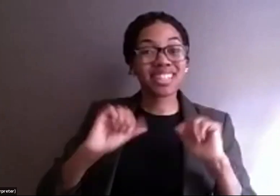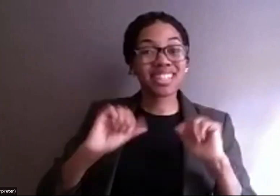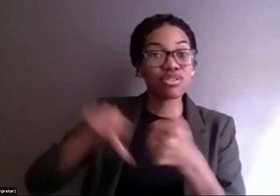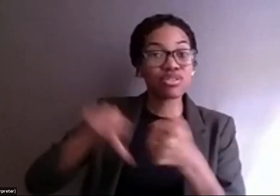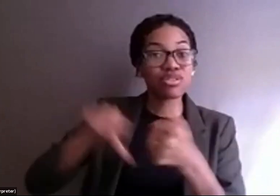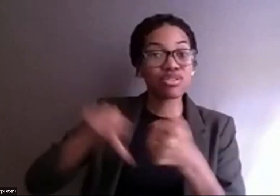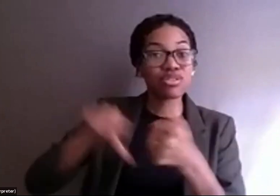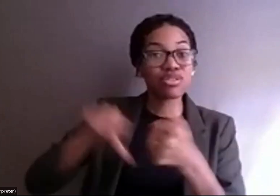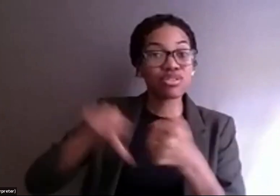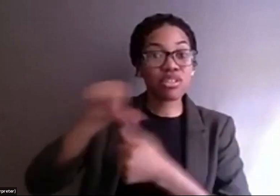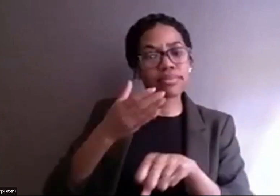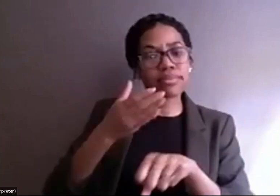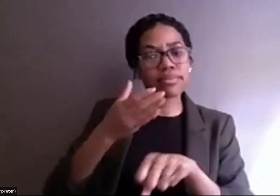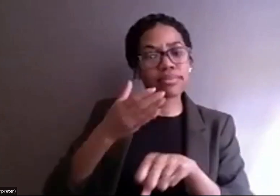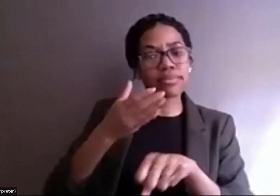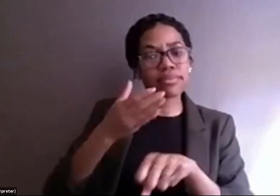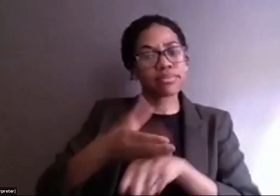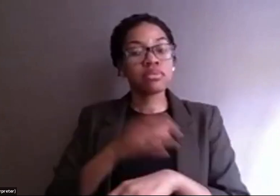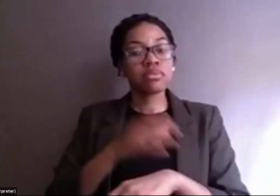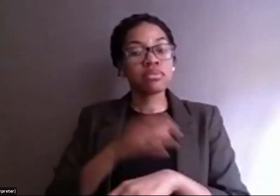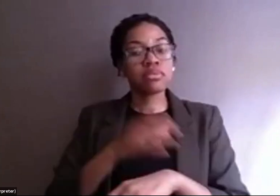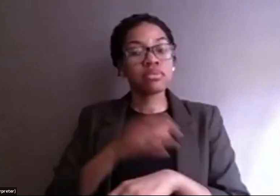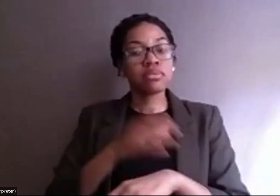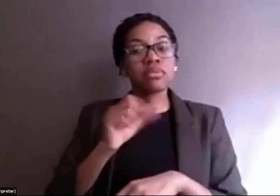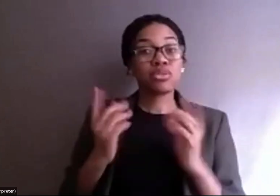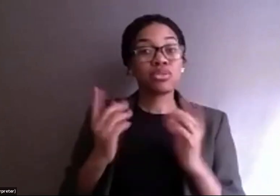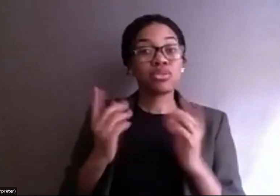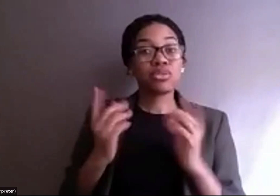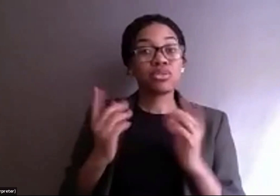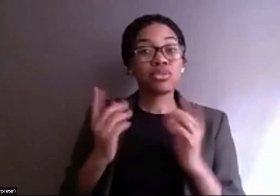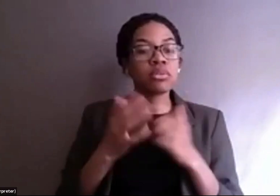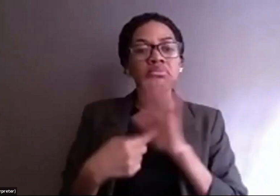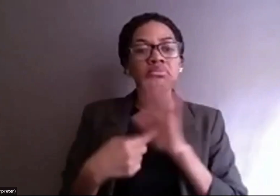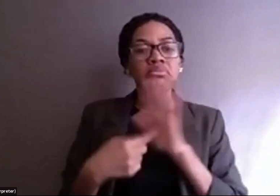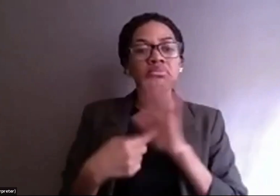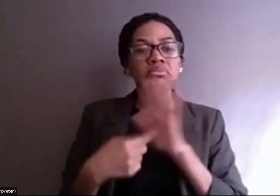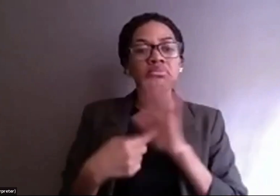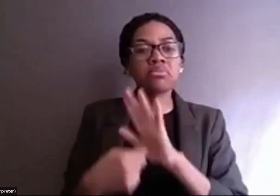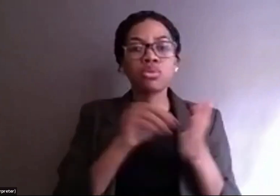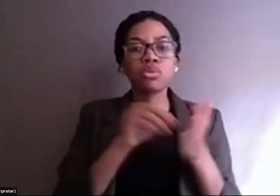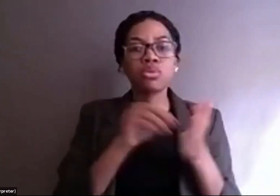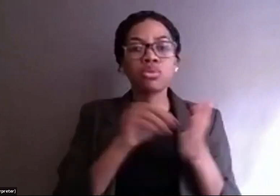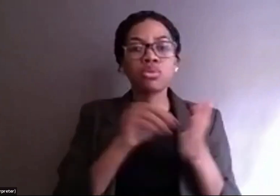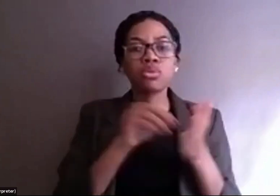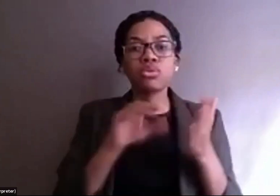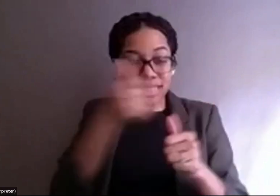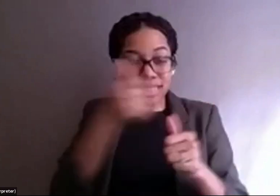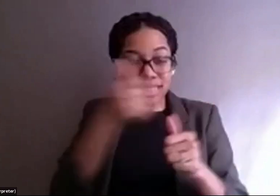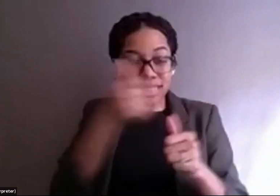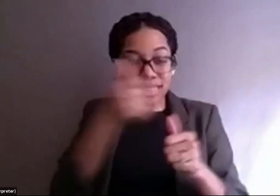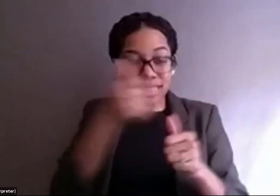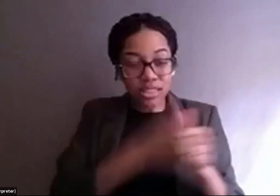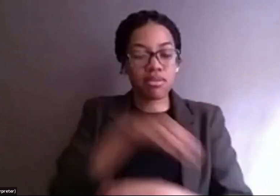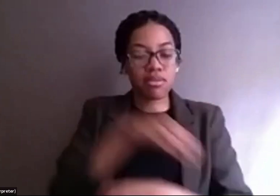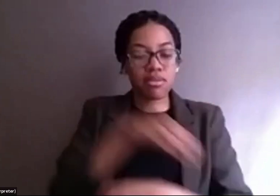the best thing a teacher can do about power is to show the student that they have it within themselves to exercise